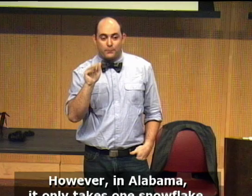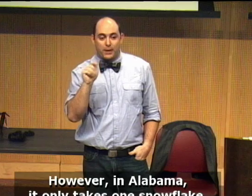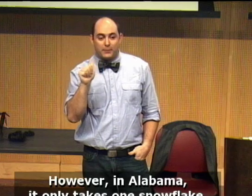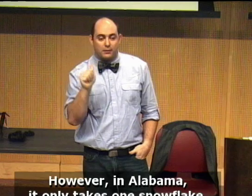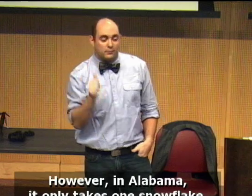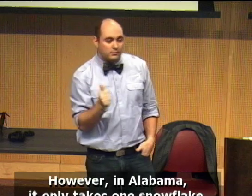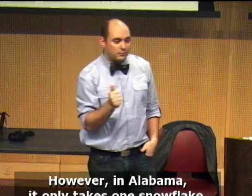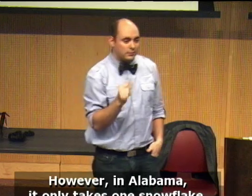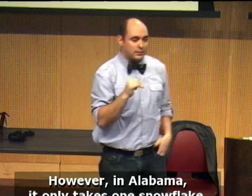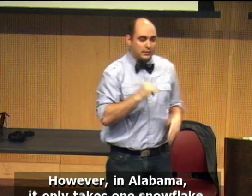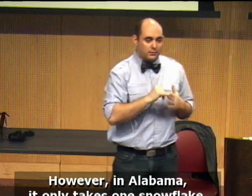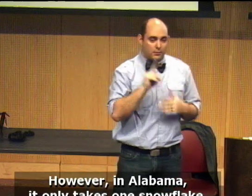it only takes one snowflake.